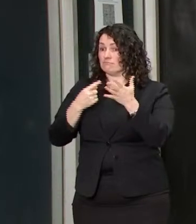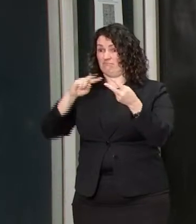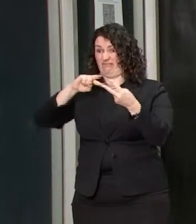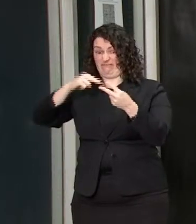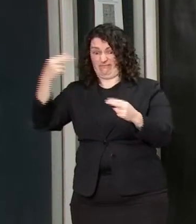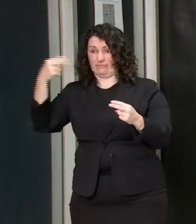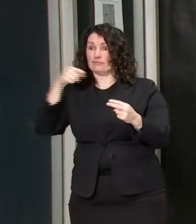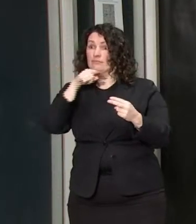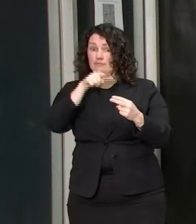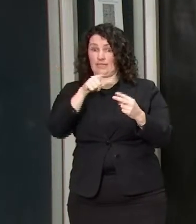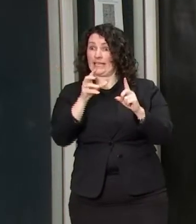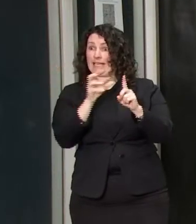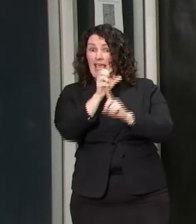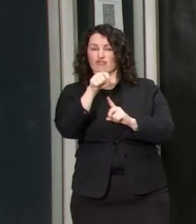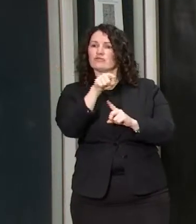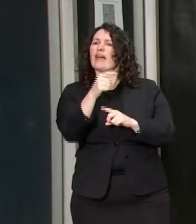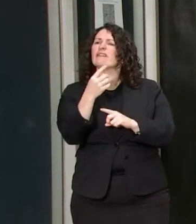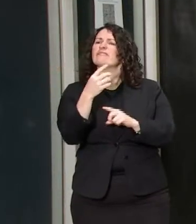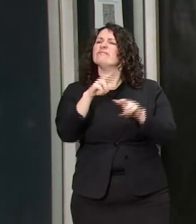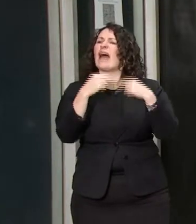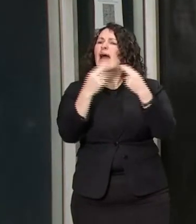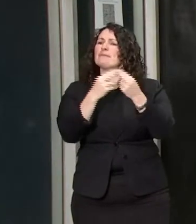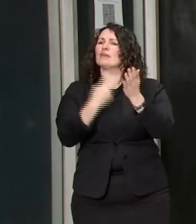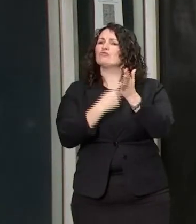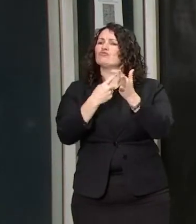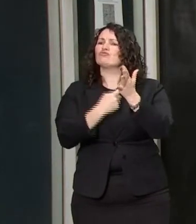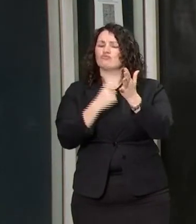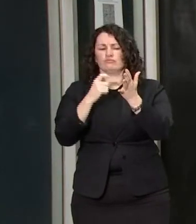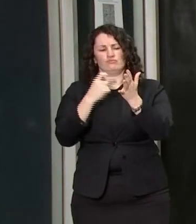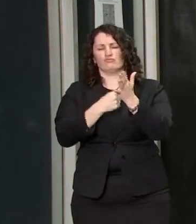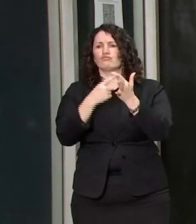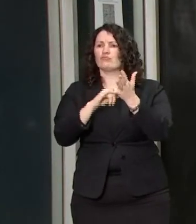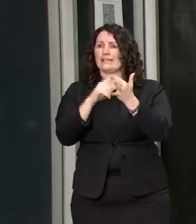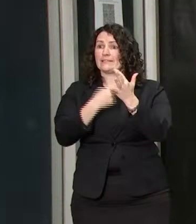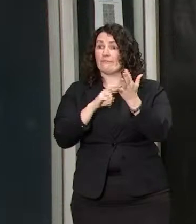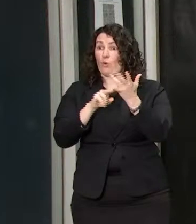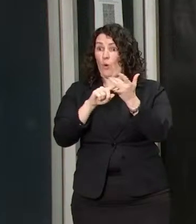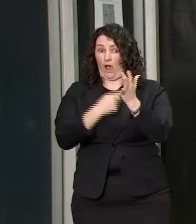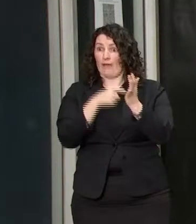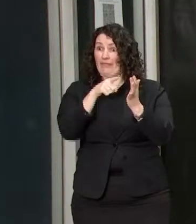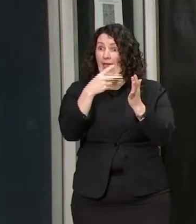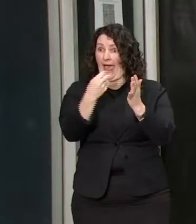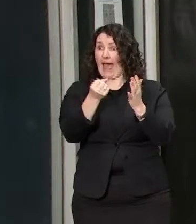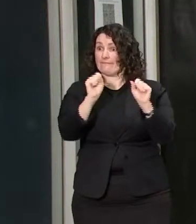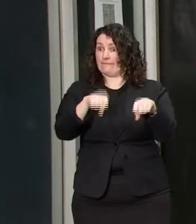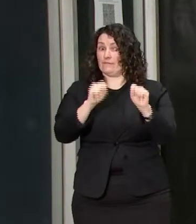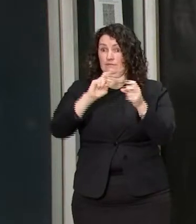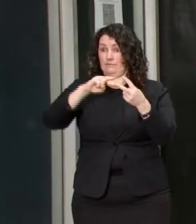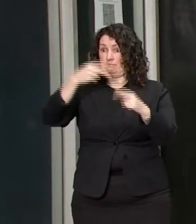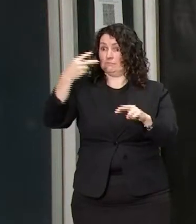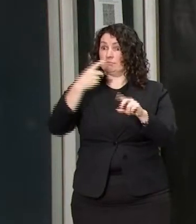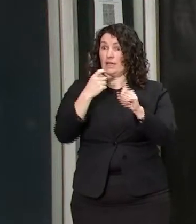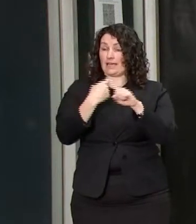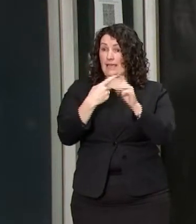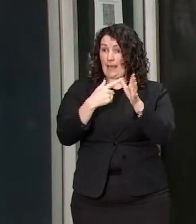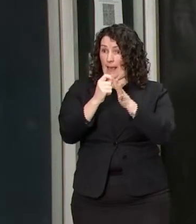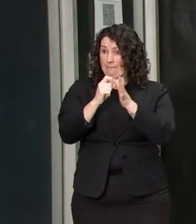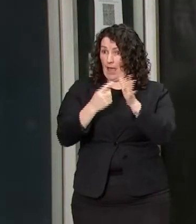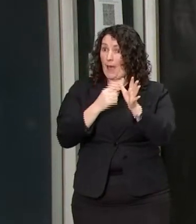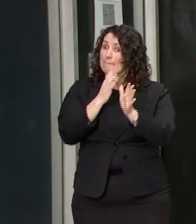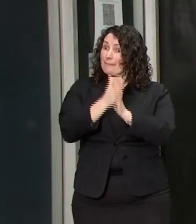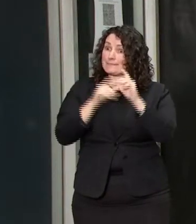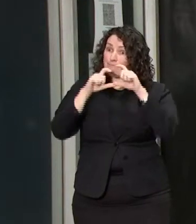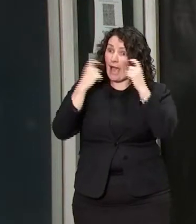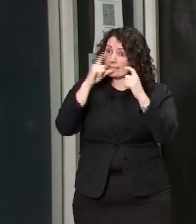can be made in the next few days to ease those restrictions? I don't think so. Masks remain a really important intervention. I think